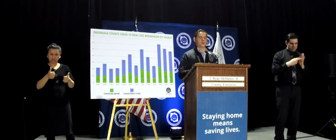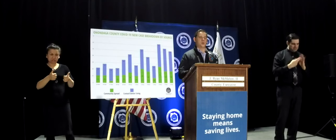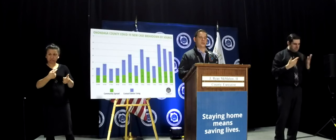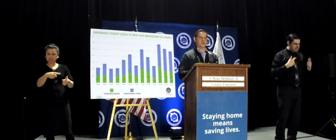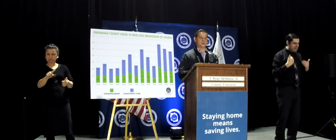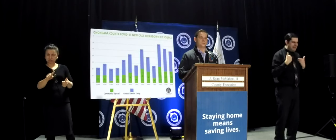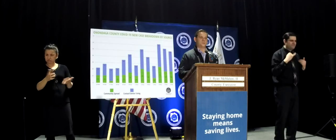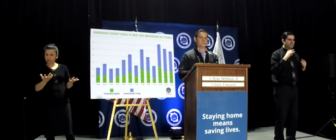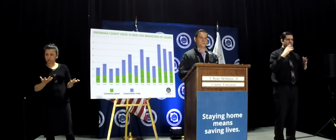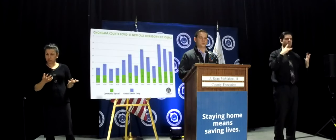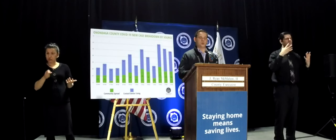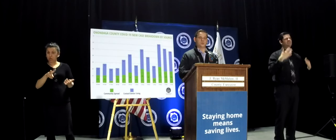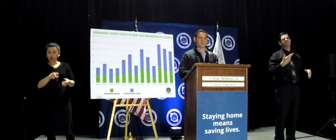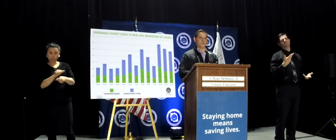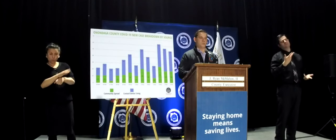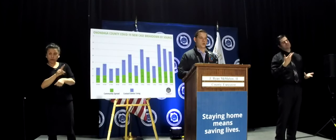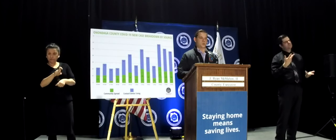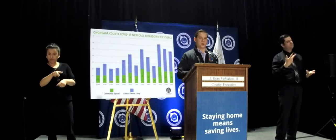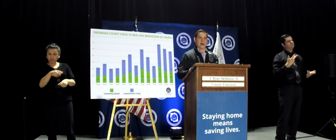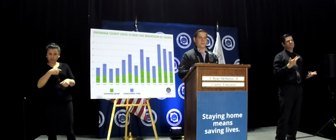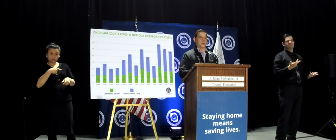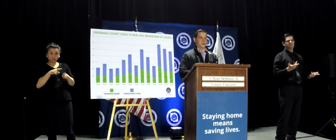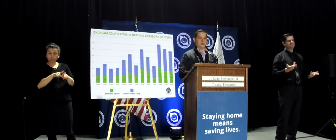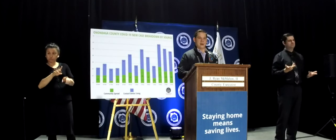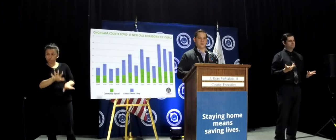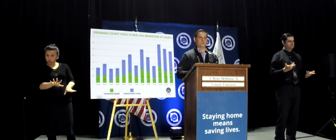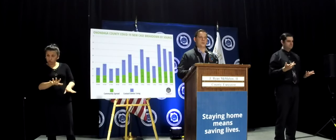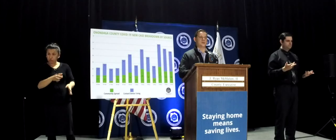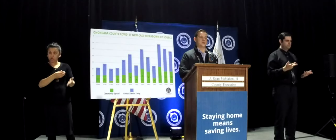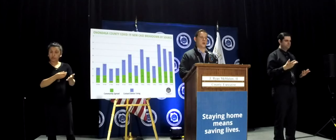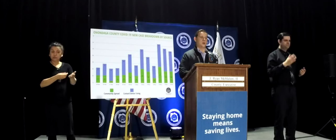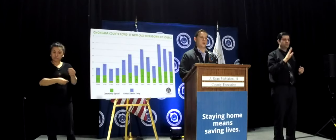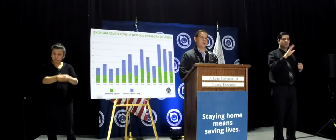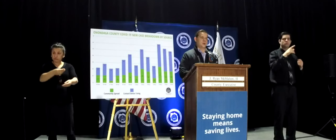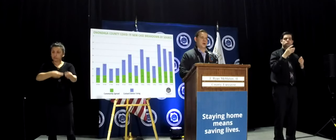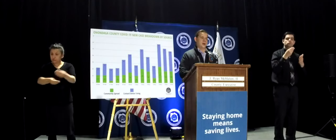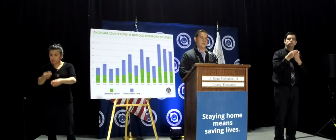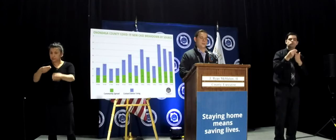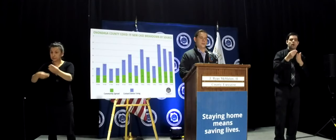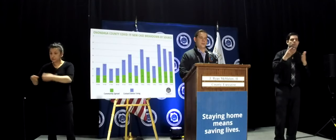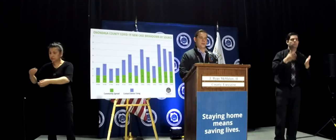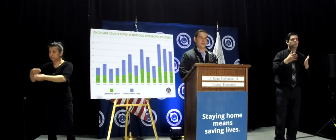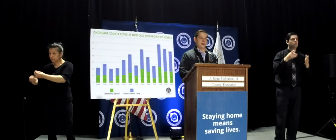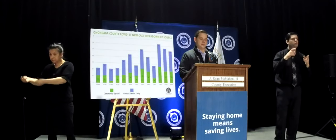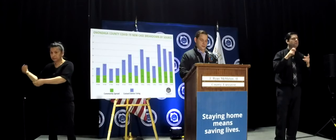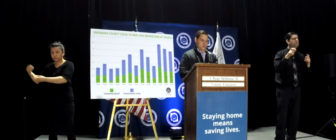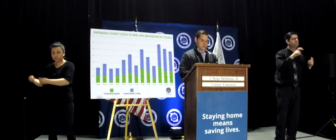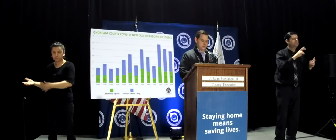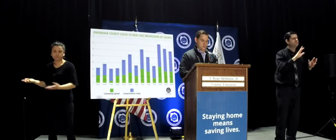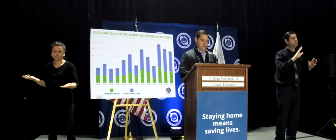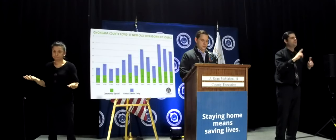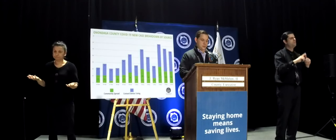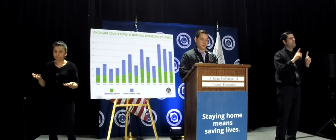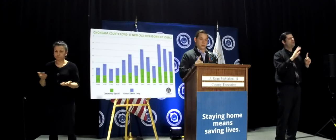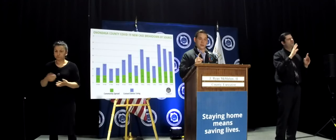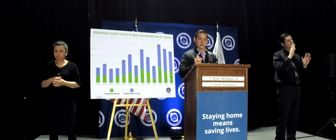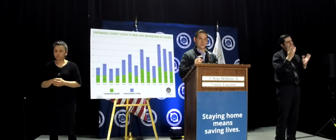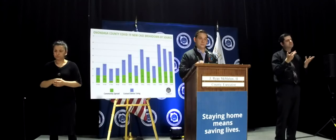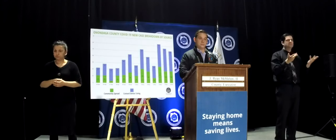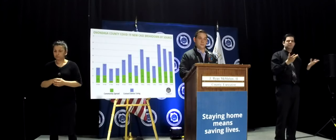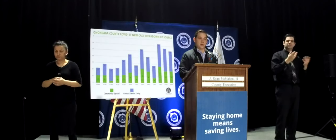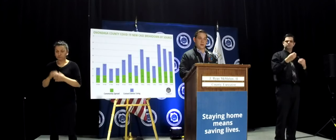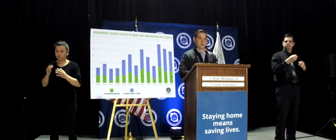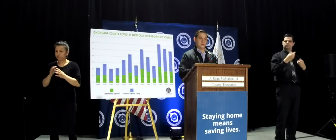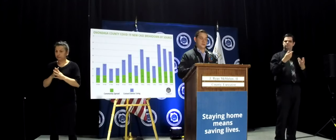this situation where it's much more complicated now. And so, yeah, that's one